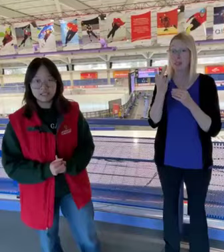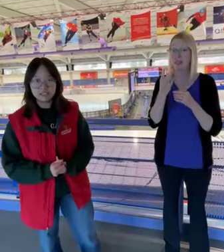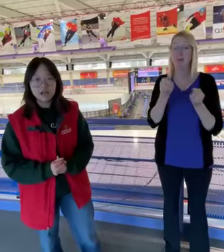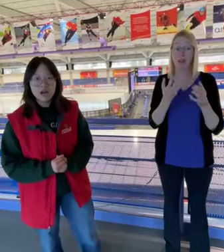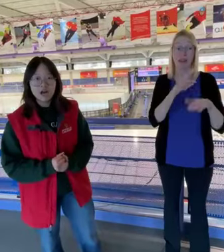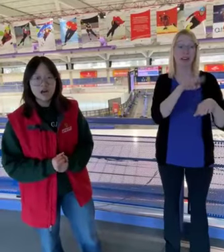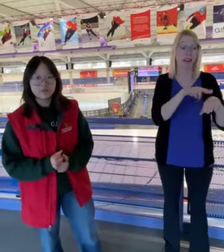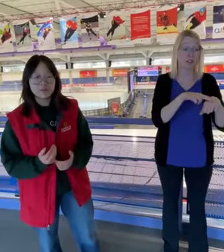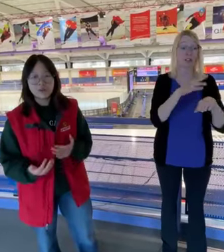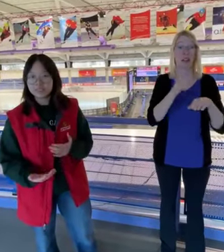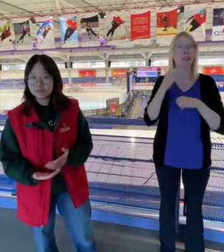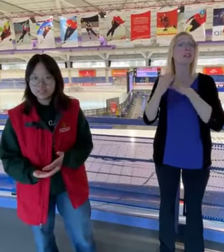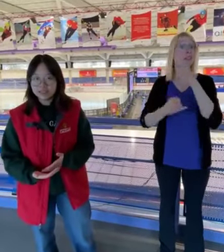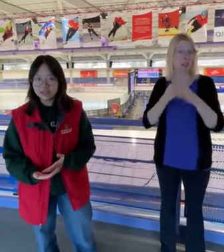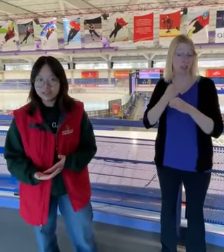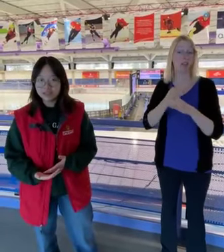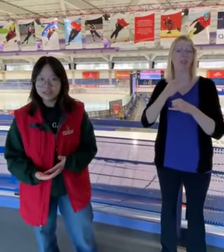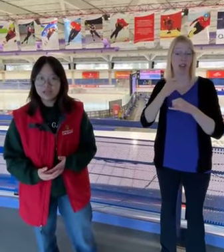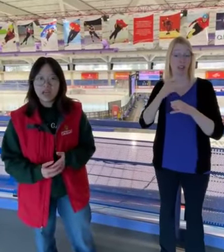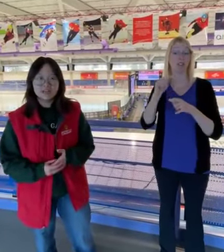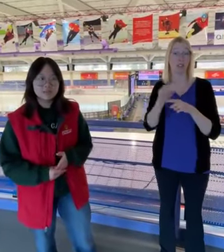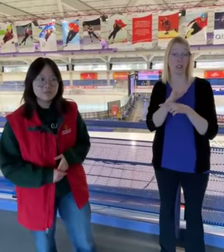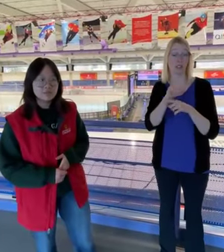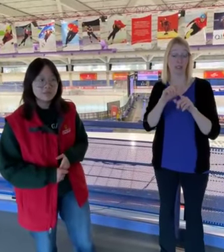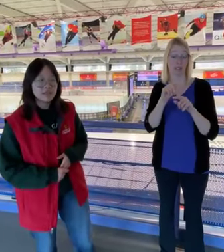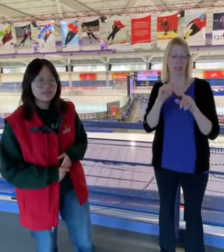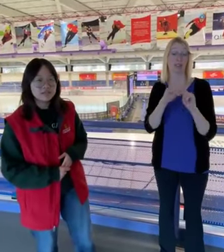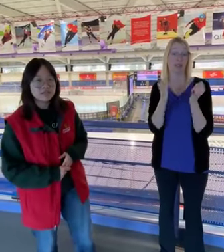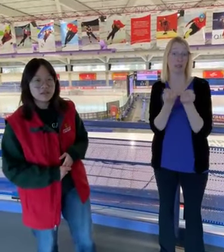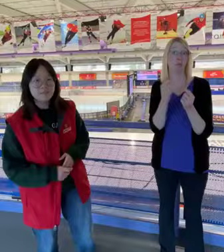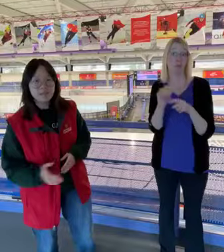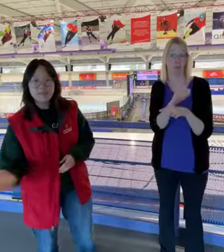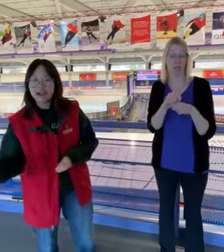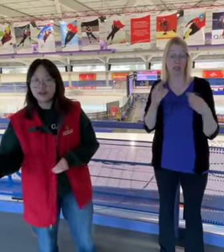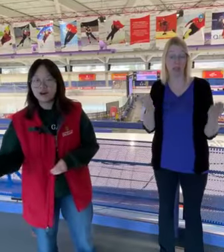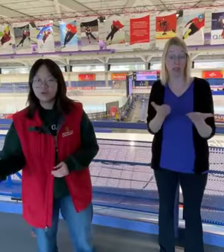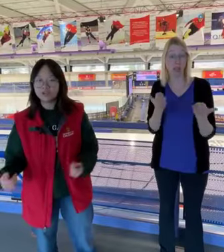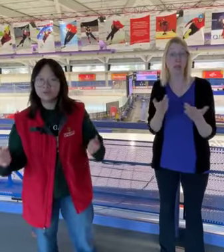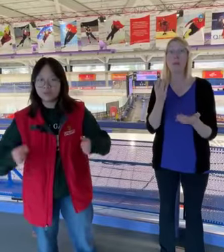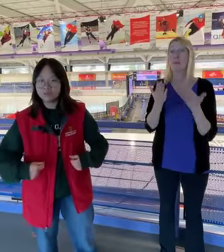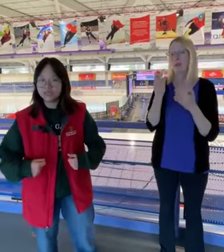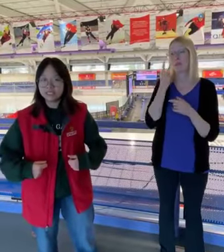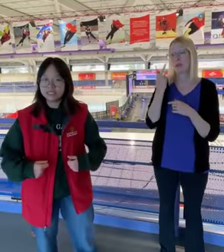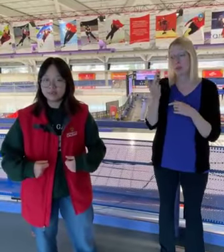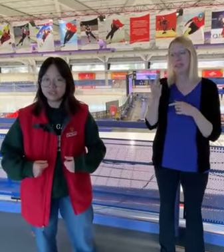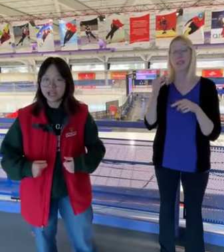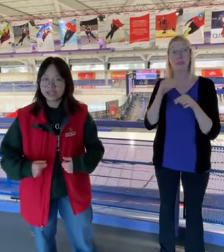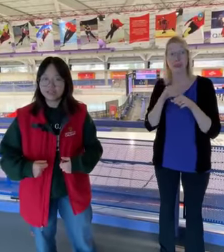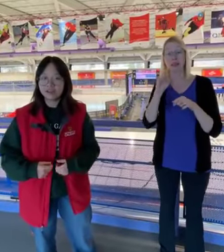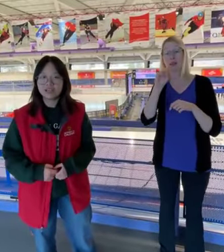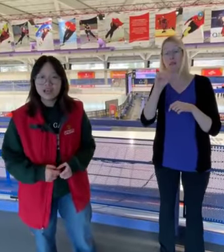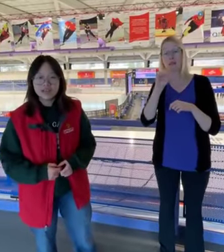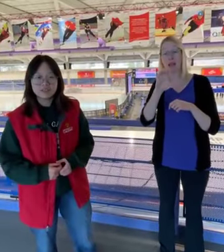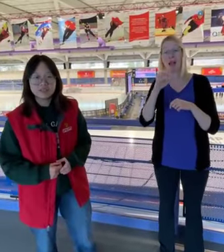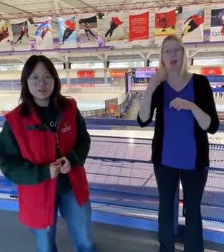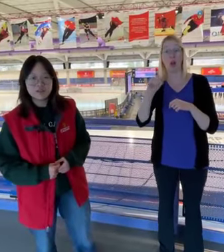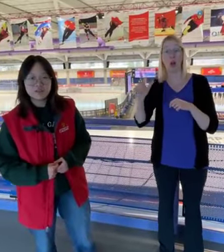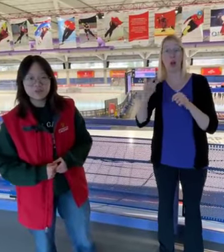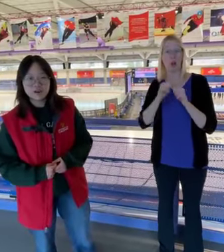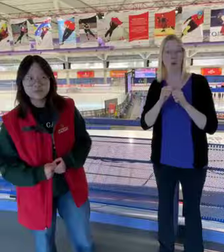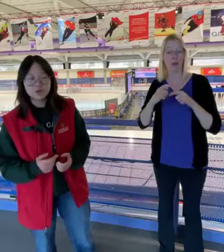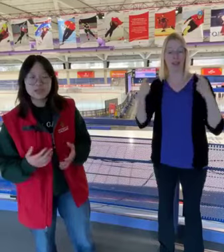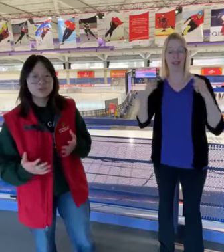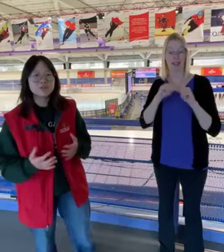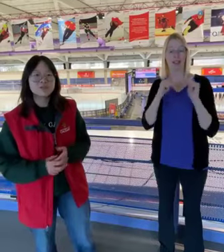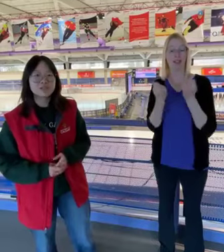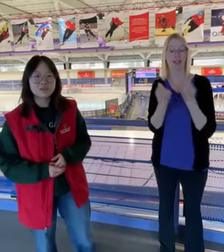are training here for upcoming speed skating events, and sometimes you might even see them in Mac Hall with their big bulky team jackets on that'll say where